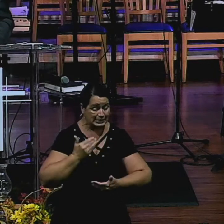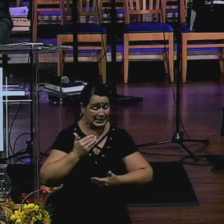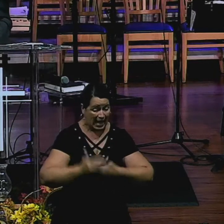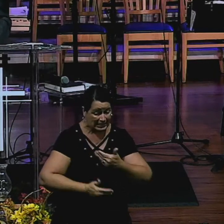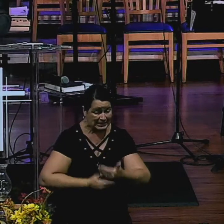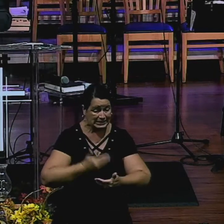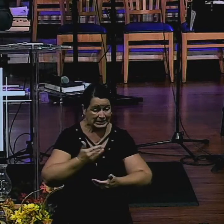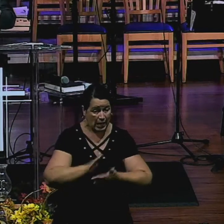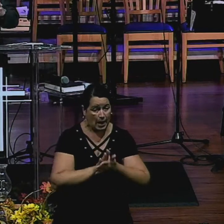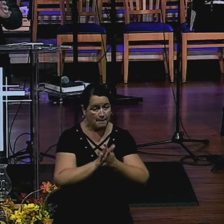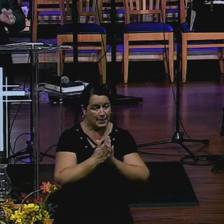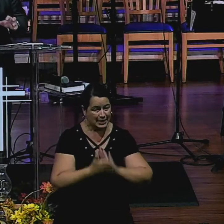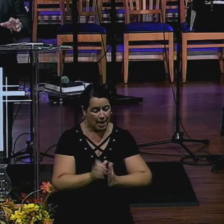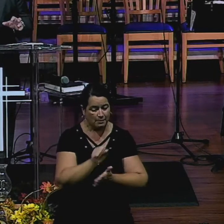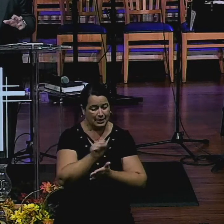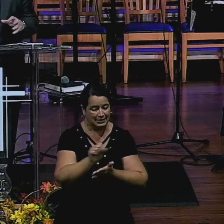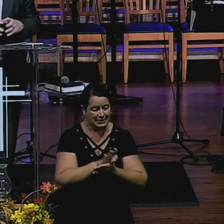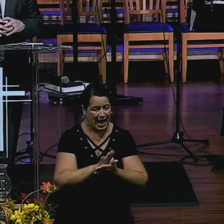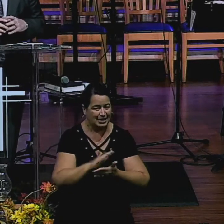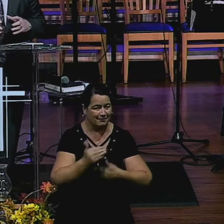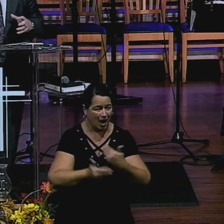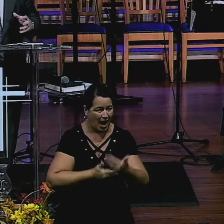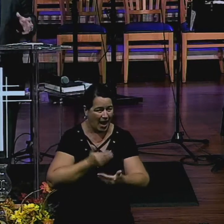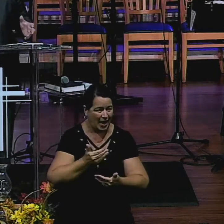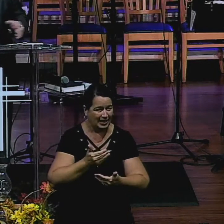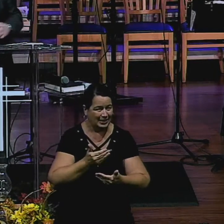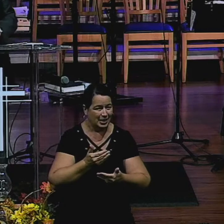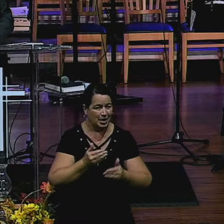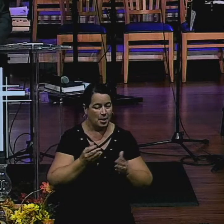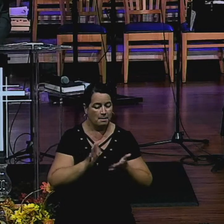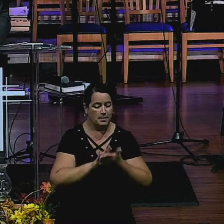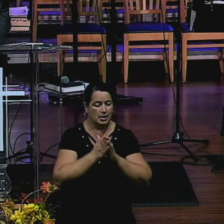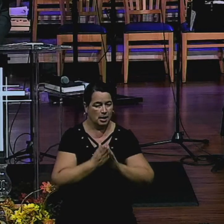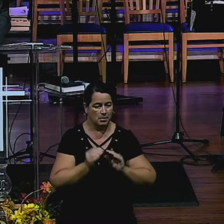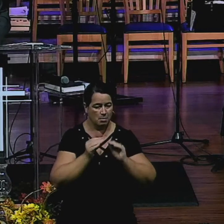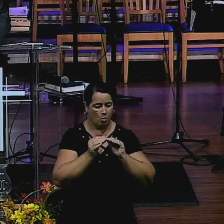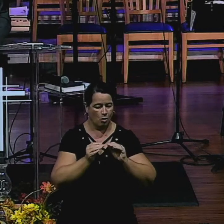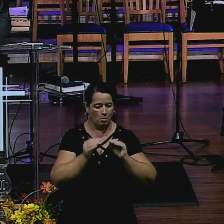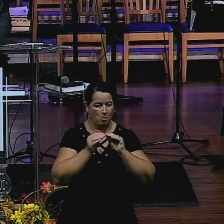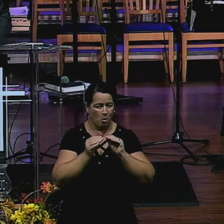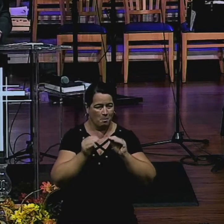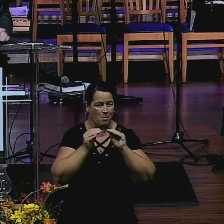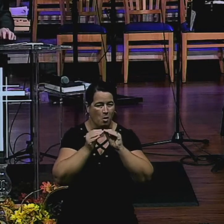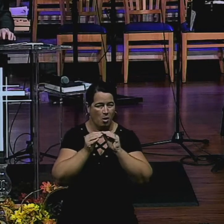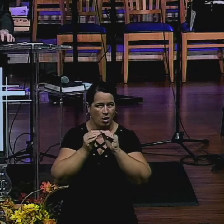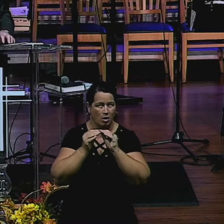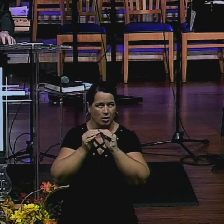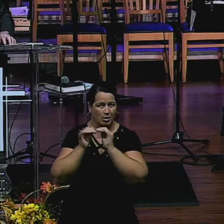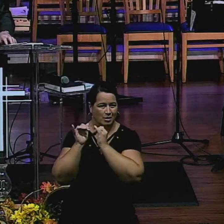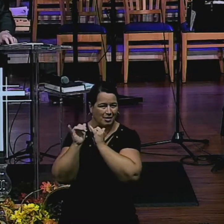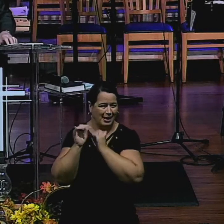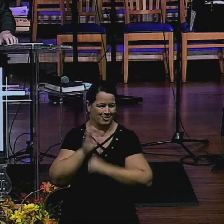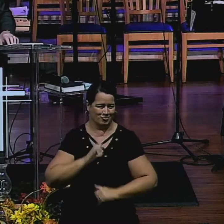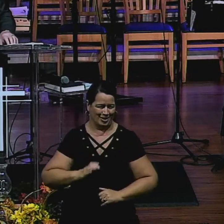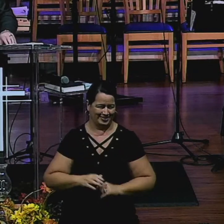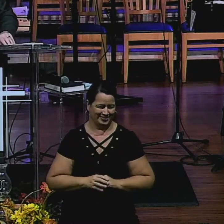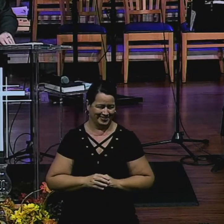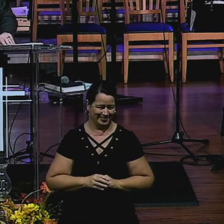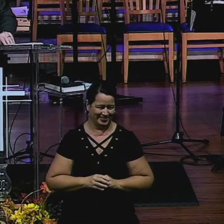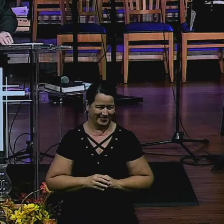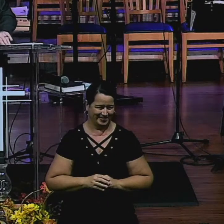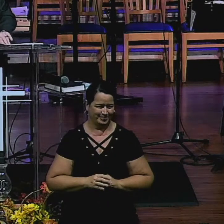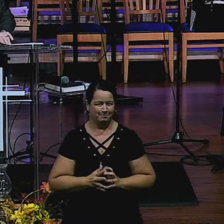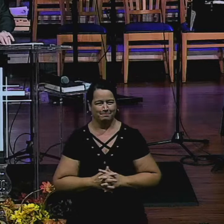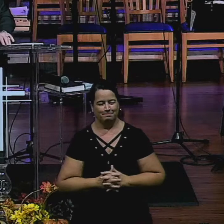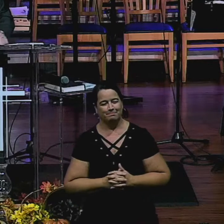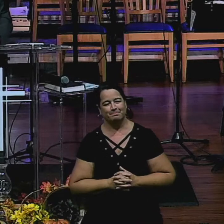but not yet thing. We are in the process of becoming more and more like Christ. Now, let me cut to the chase and say this, and I'm going to invoke